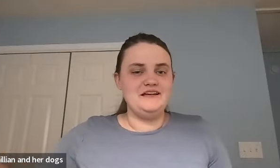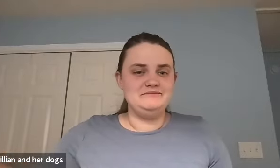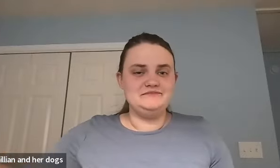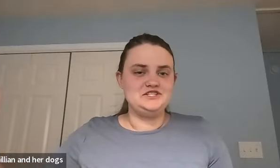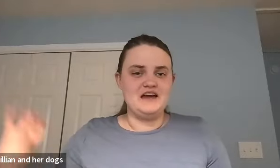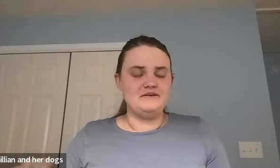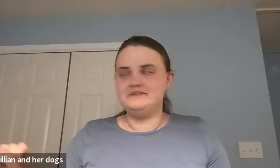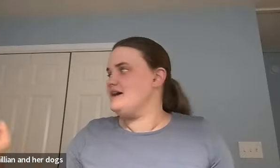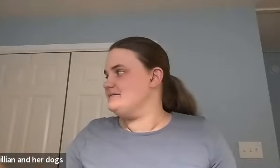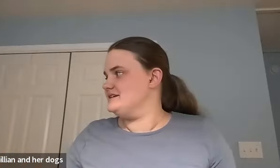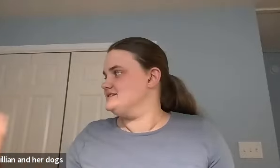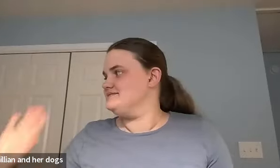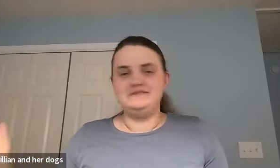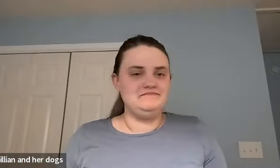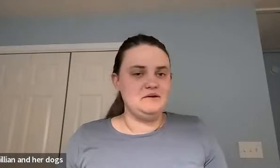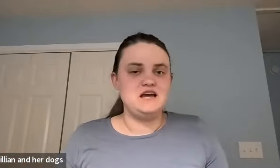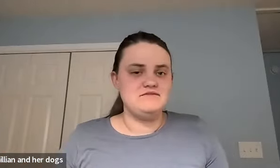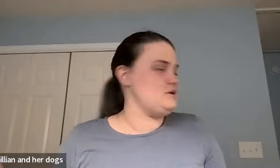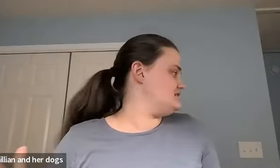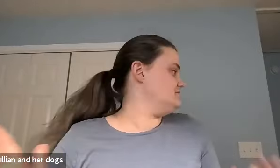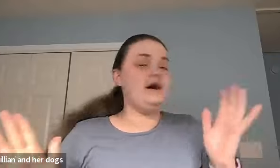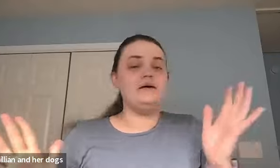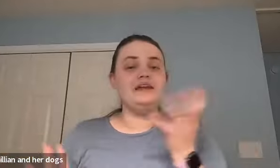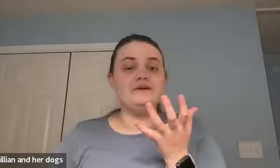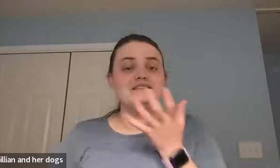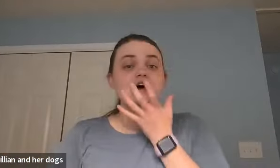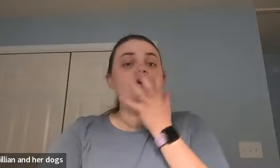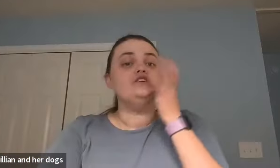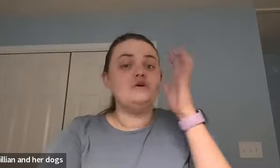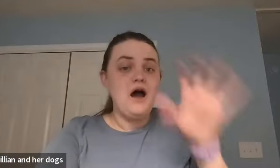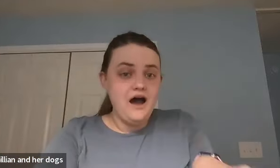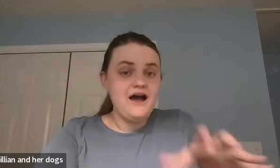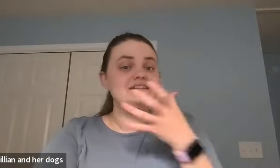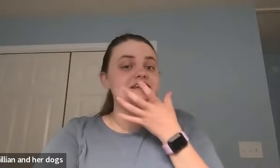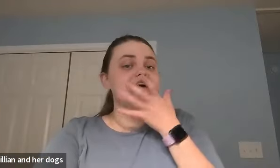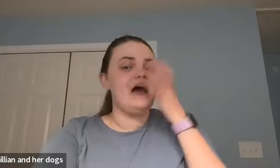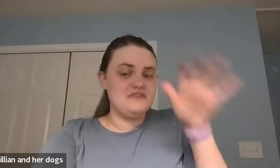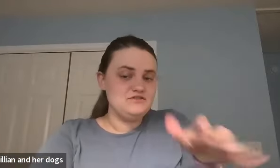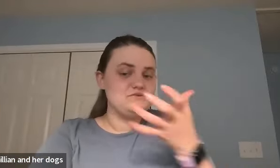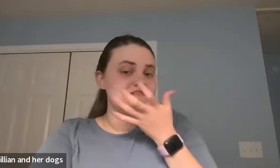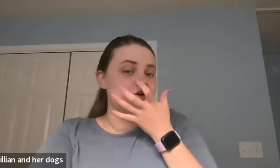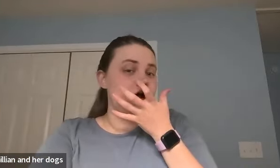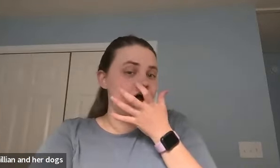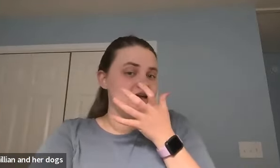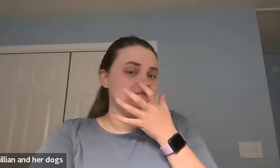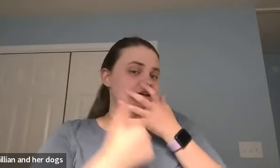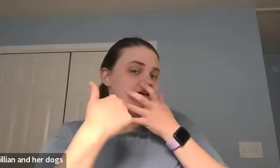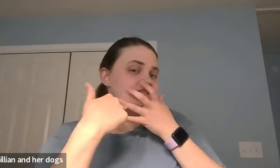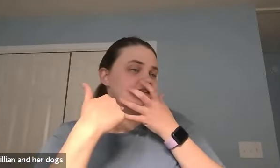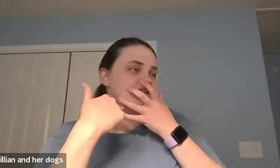him just have fun with that because that was kind of impressive. Anyways, so hot, I think the reason for hot is because,